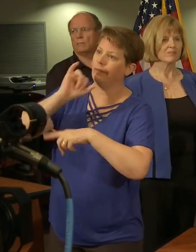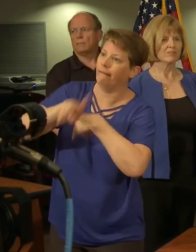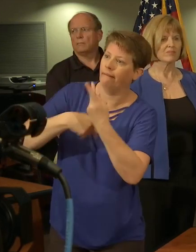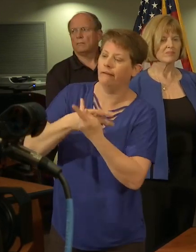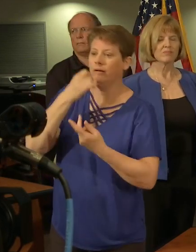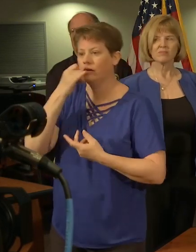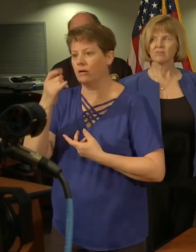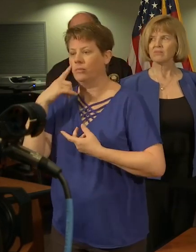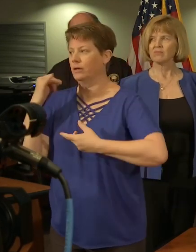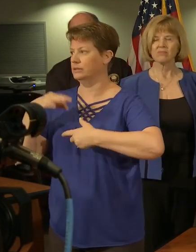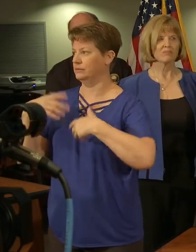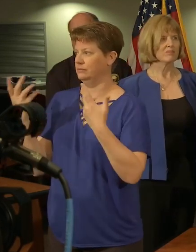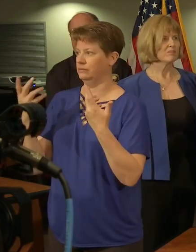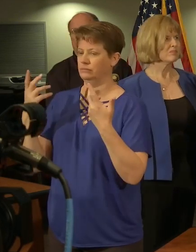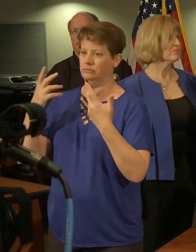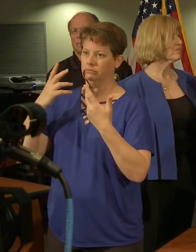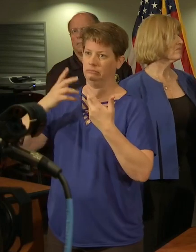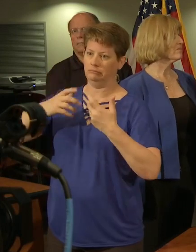of the